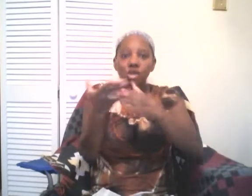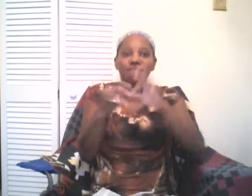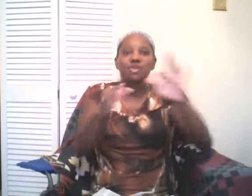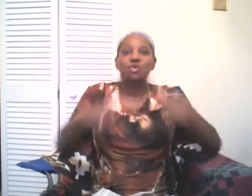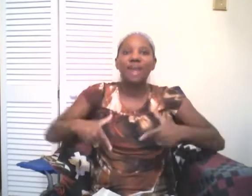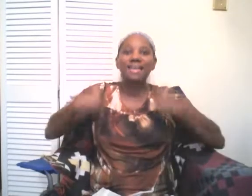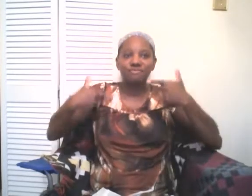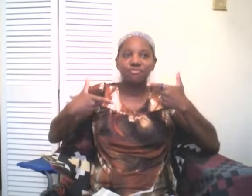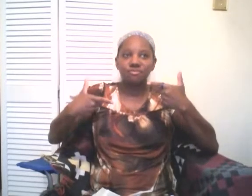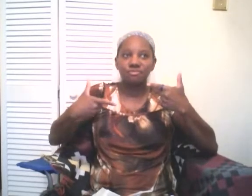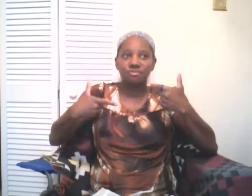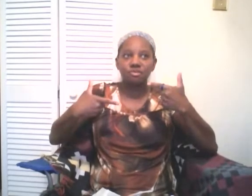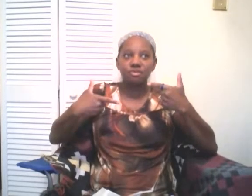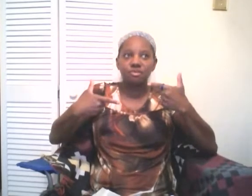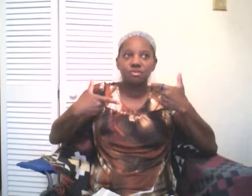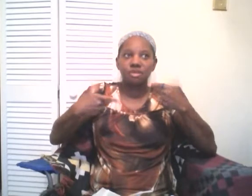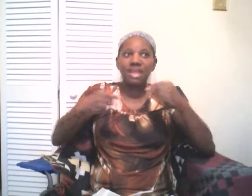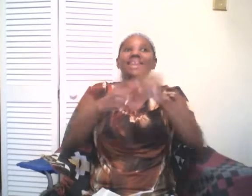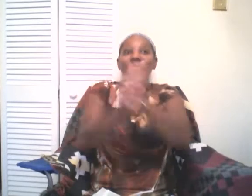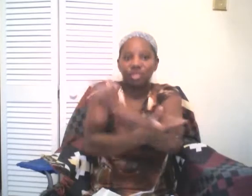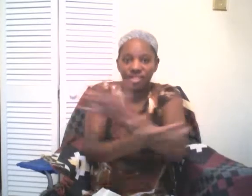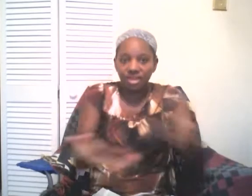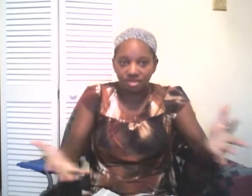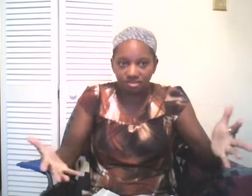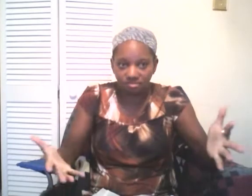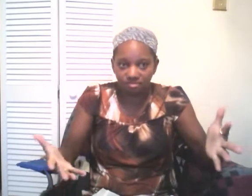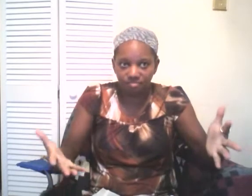Put him in part of your life, in everything.